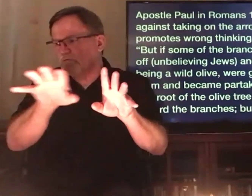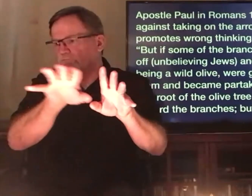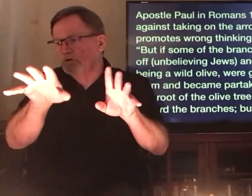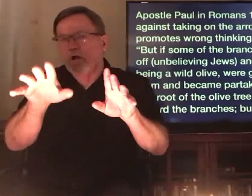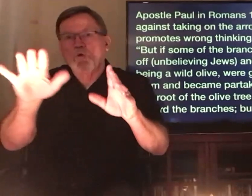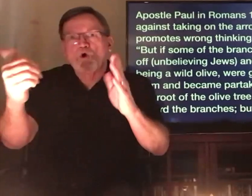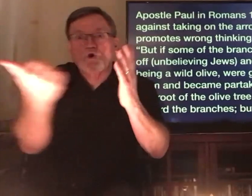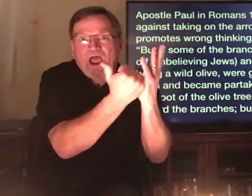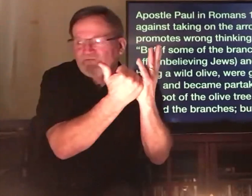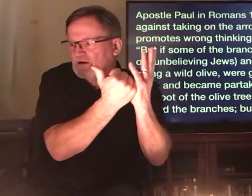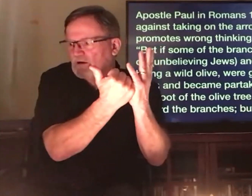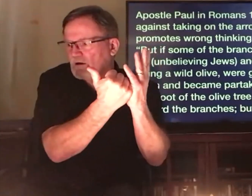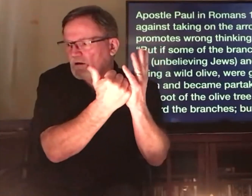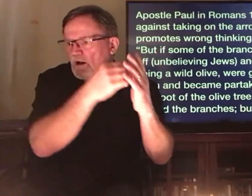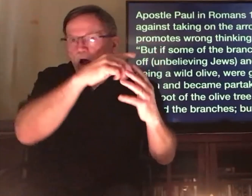and the church